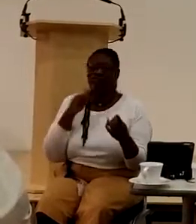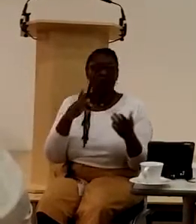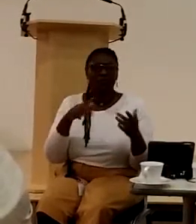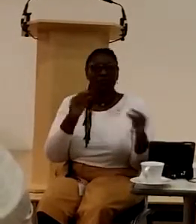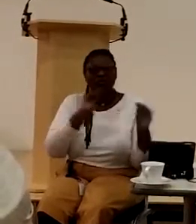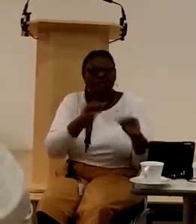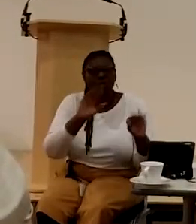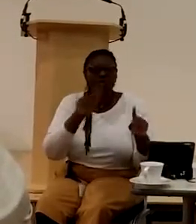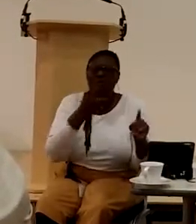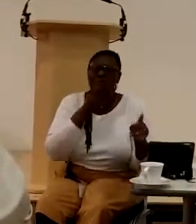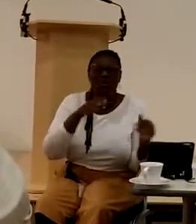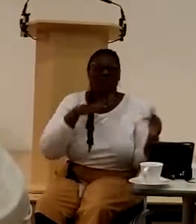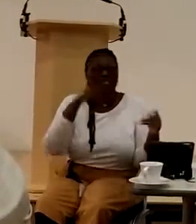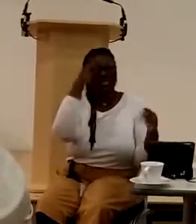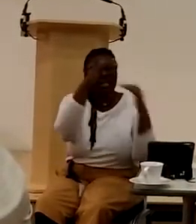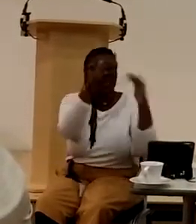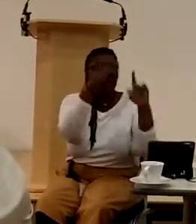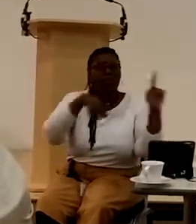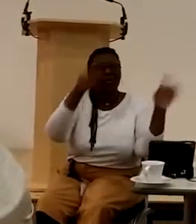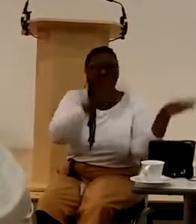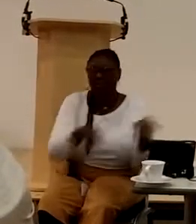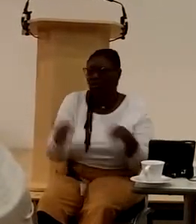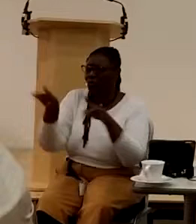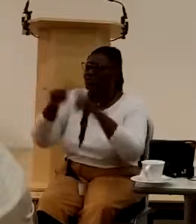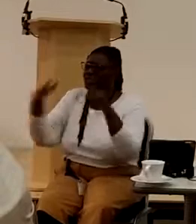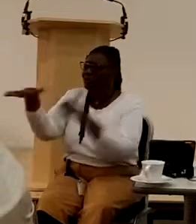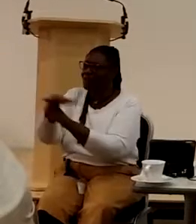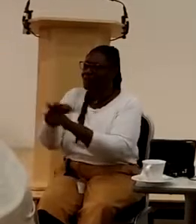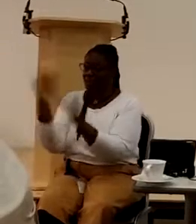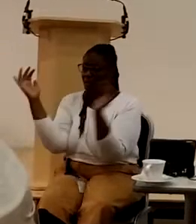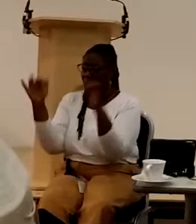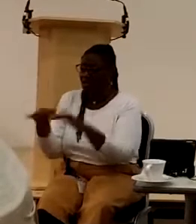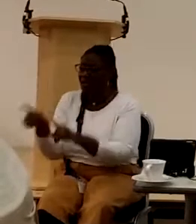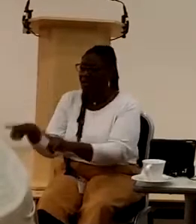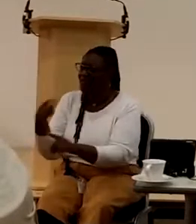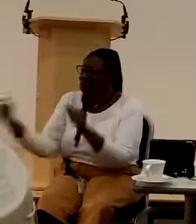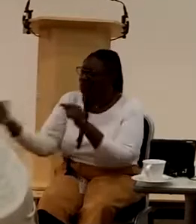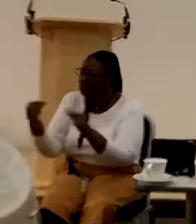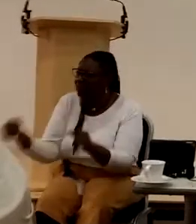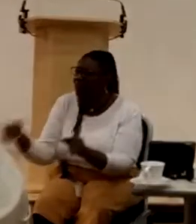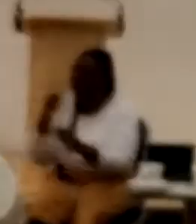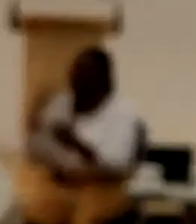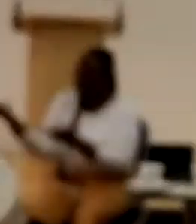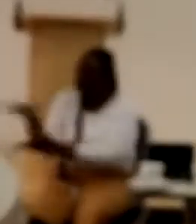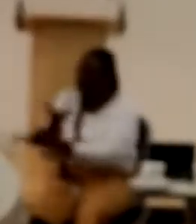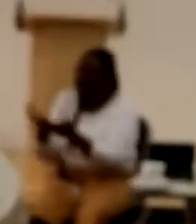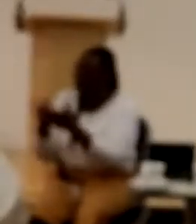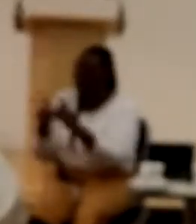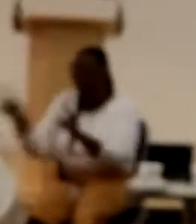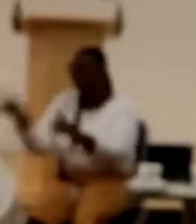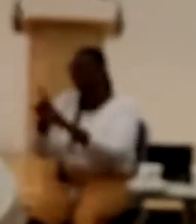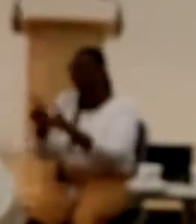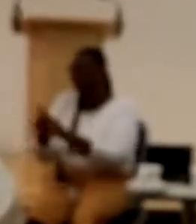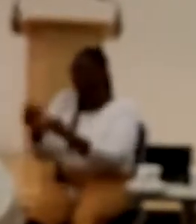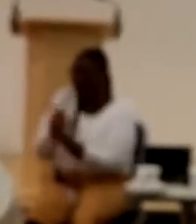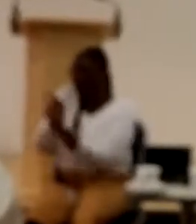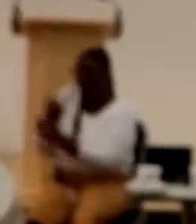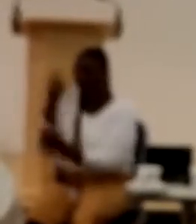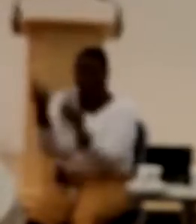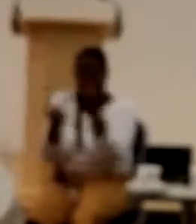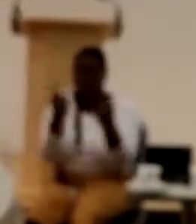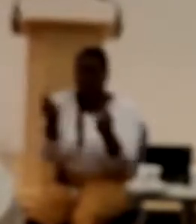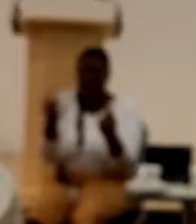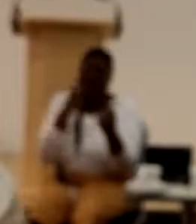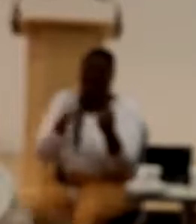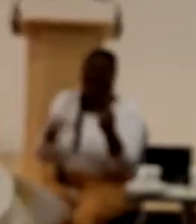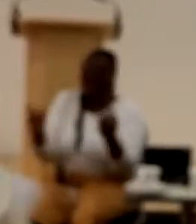converted, but we also need spaces where we can come together to debate and discuss, but also to support one another